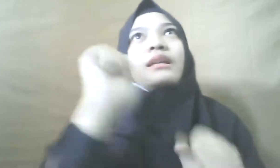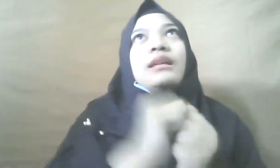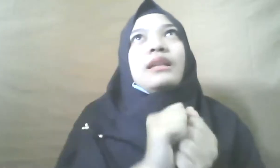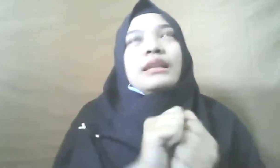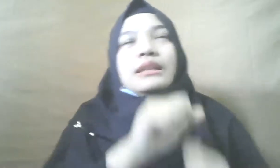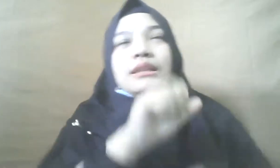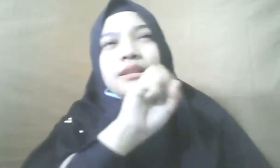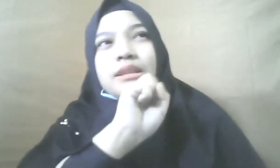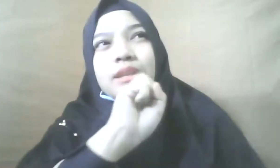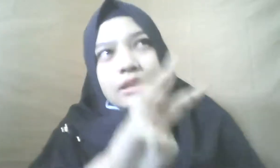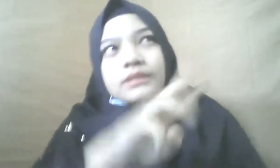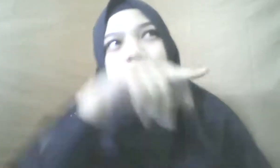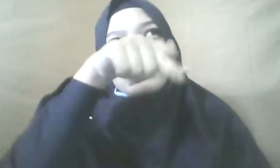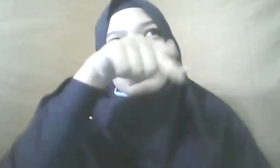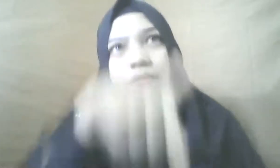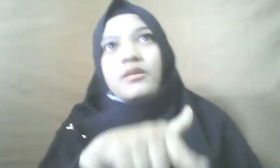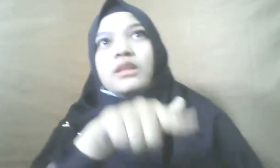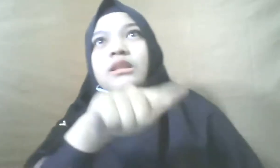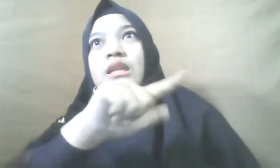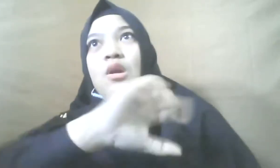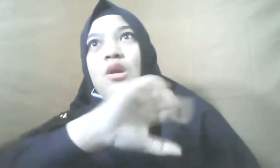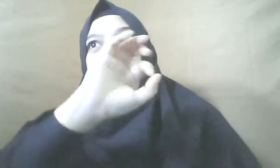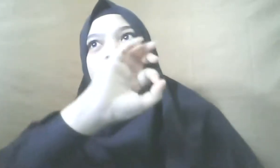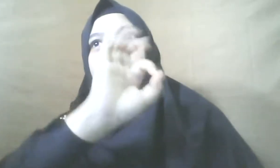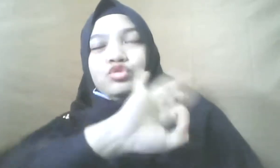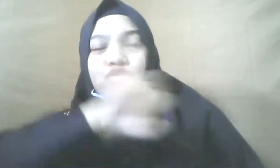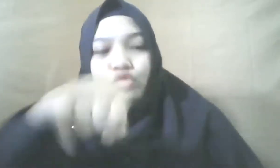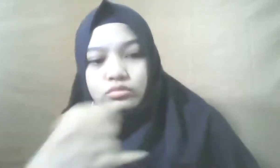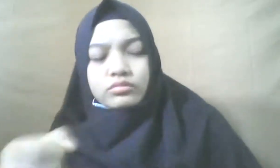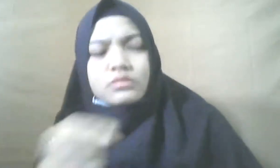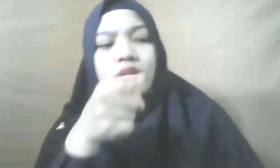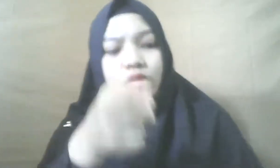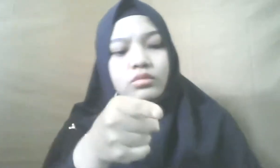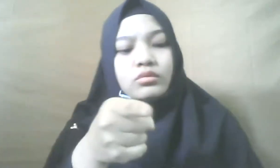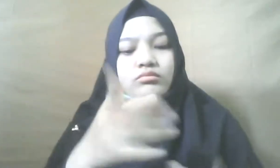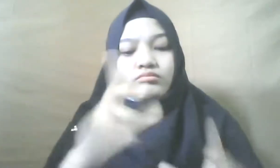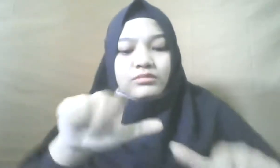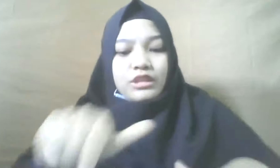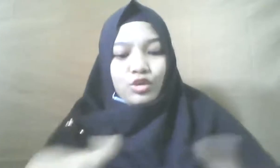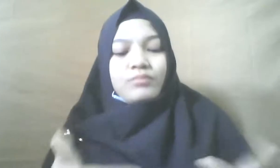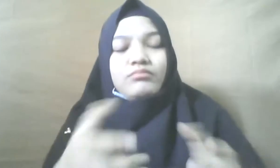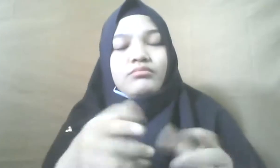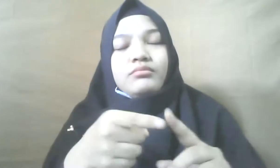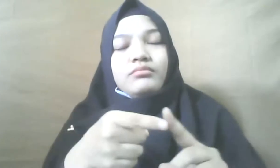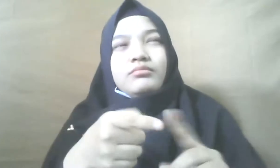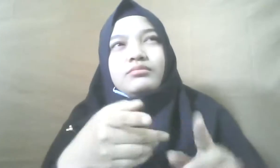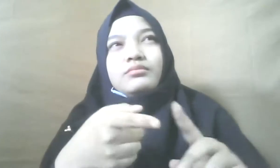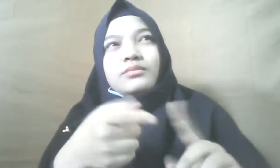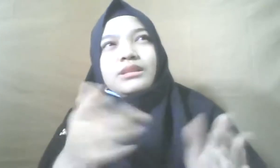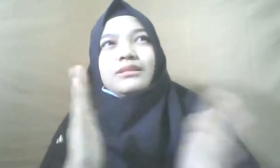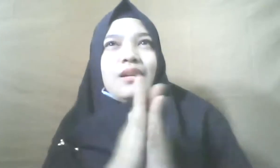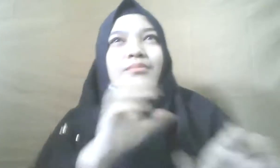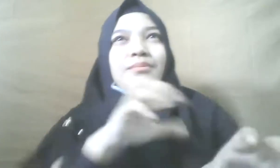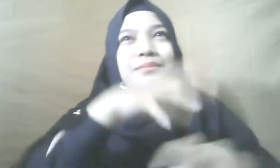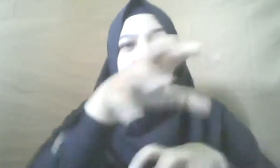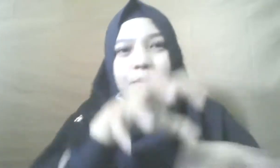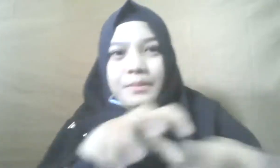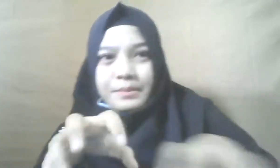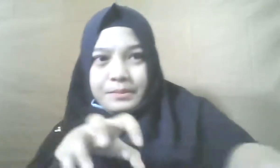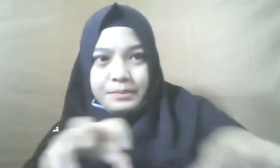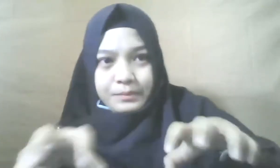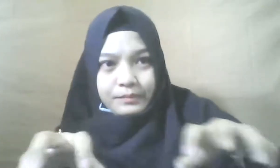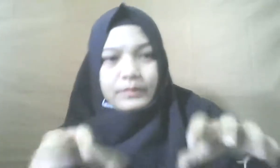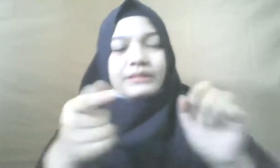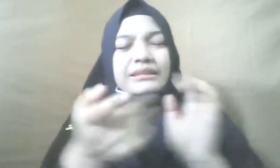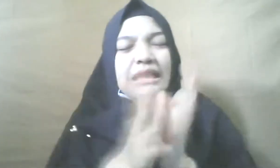Indonesians who are over 2 years old who live with different types of disabilities. So that is more than the total